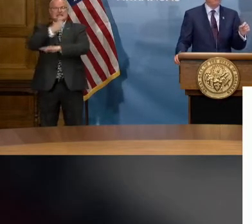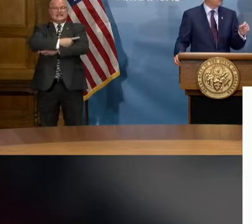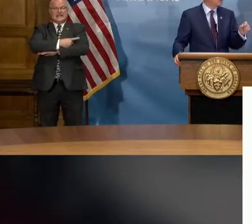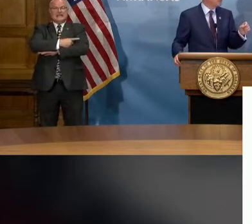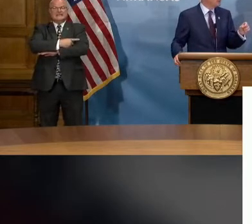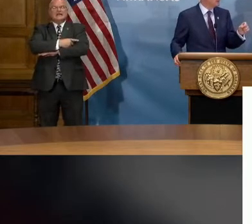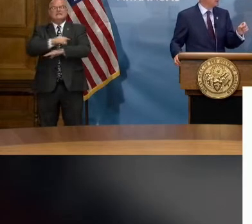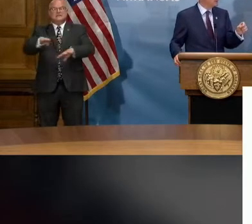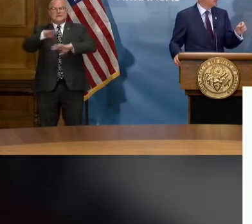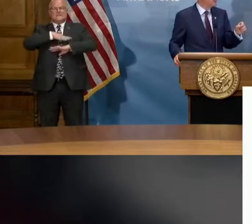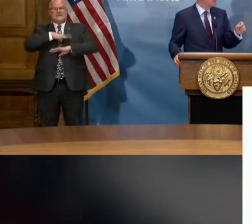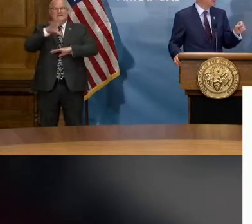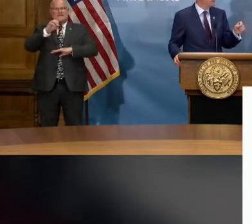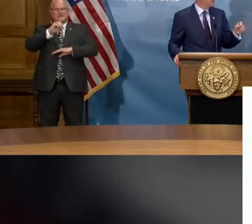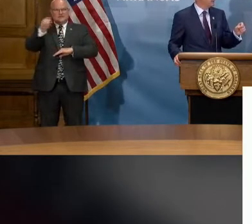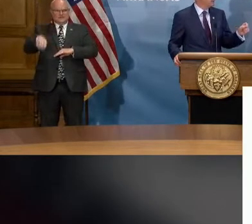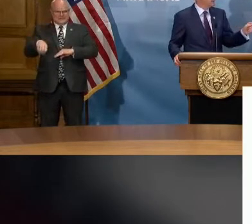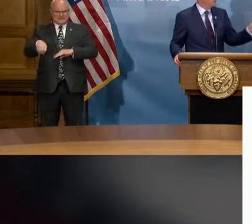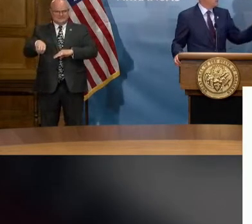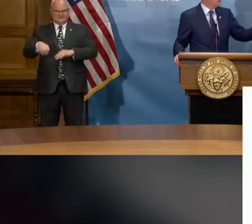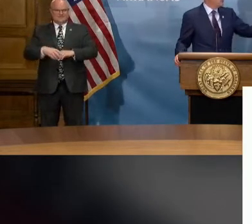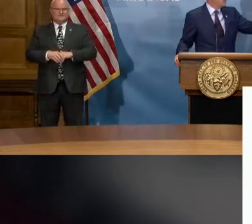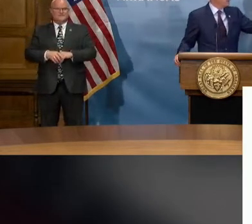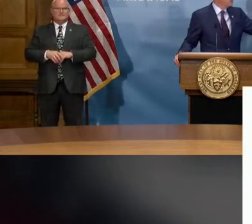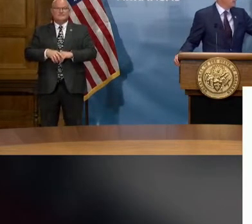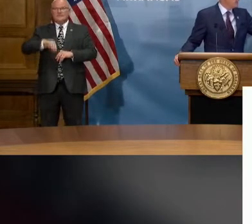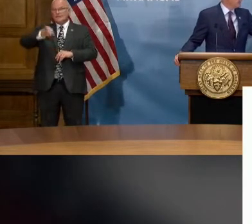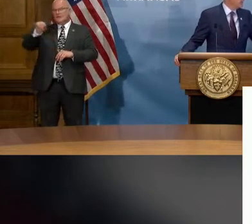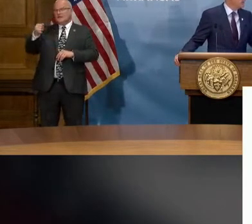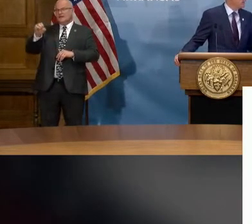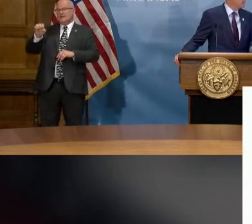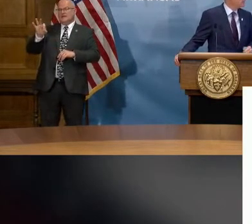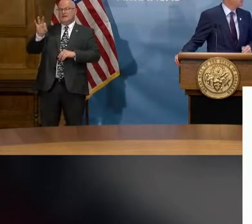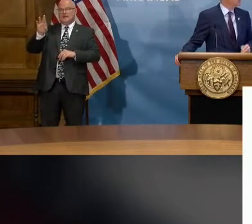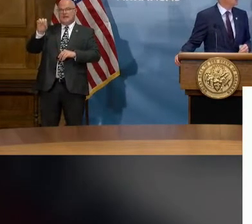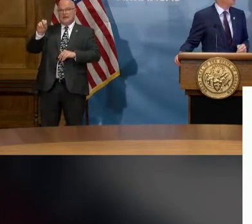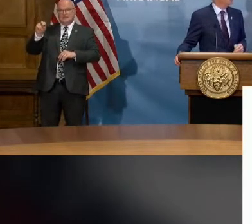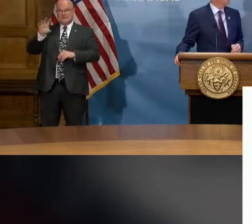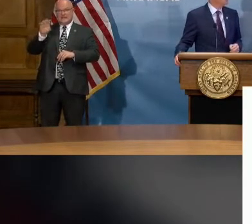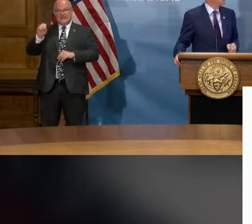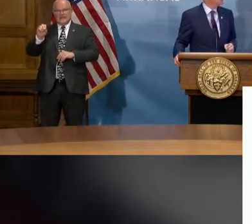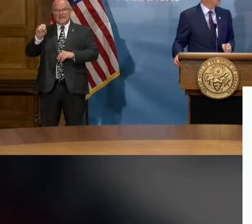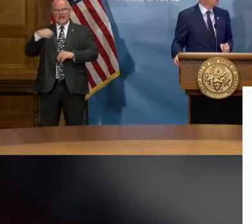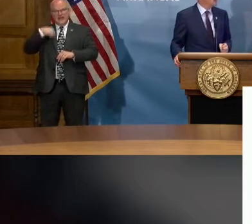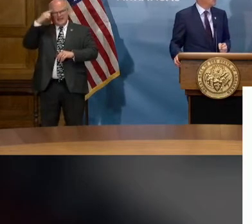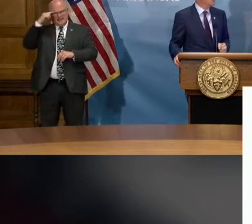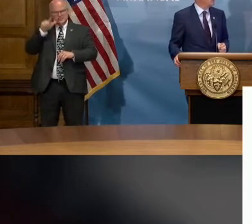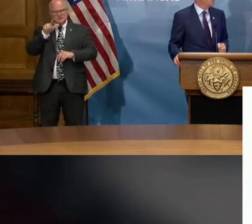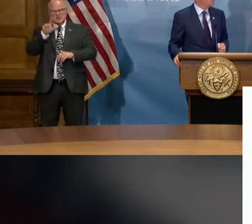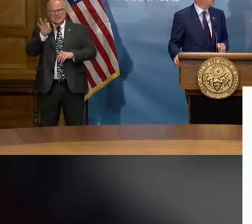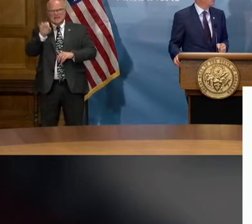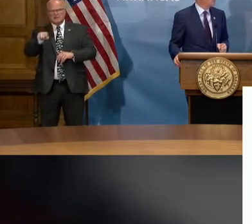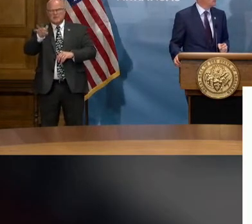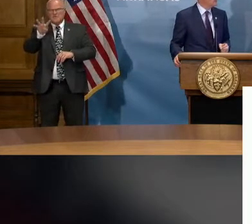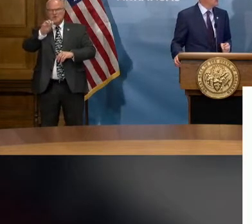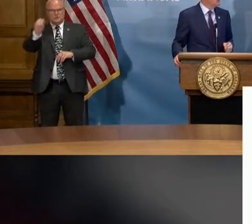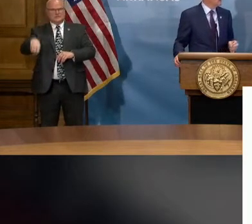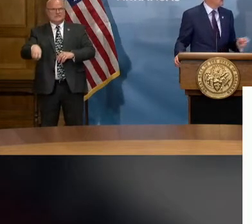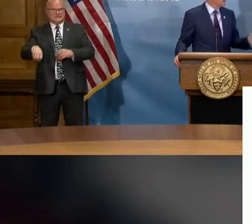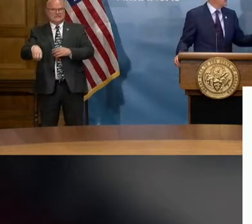meet the 50% level. But in Jefferson County, they have to do, I think it's